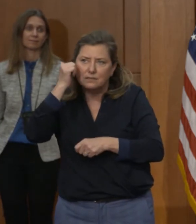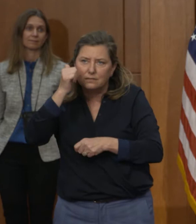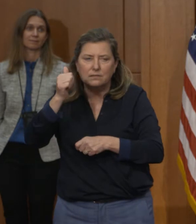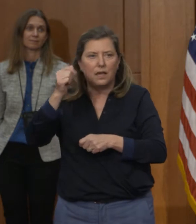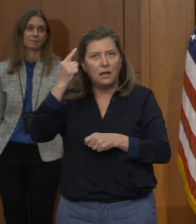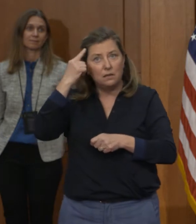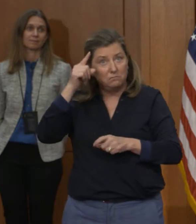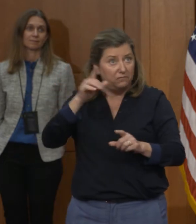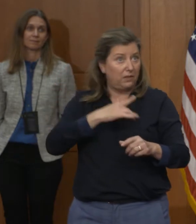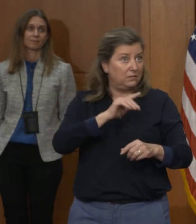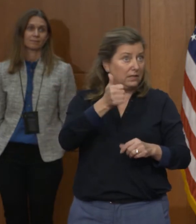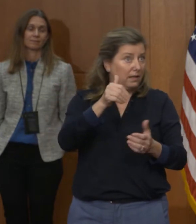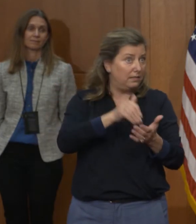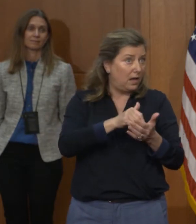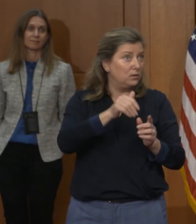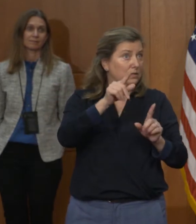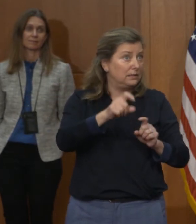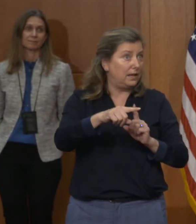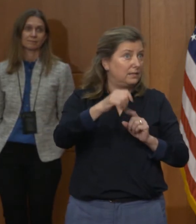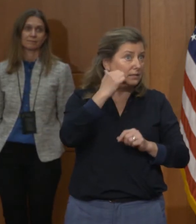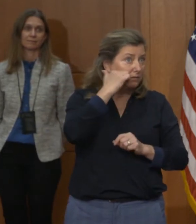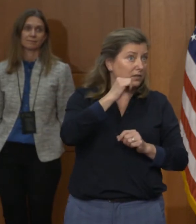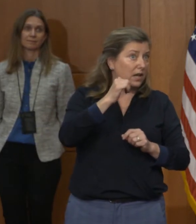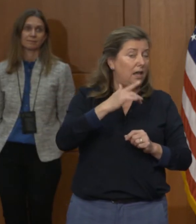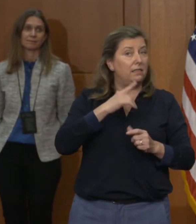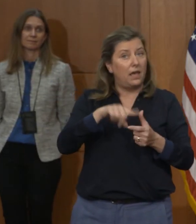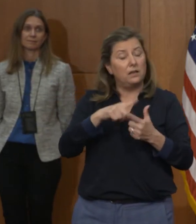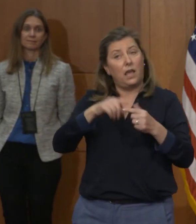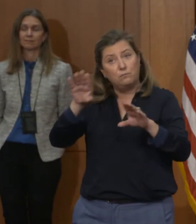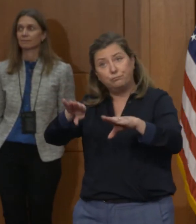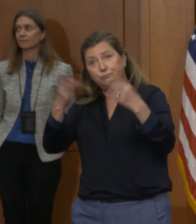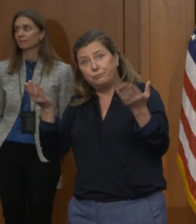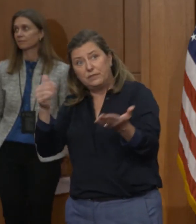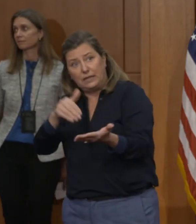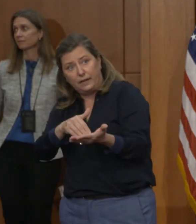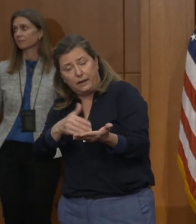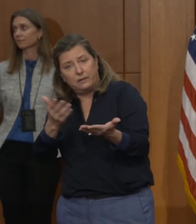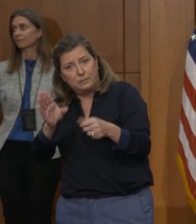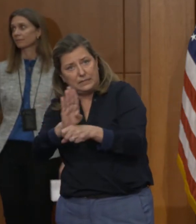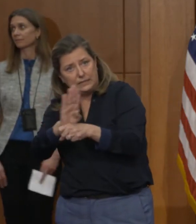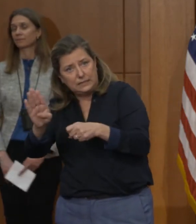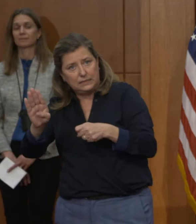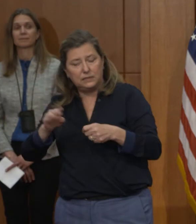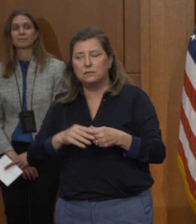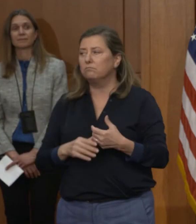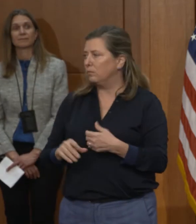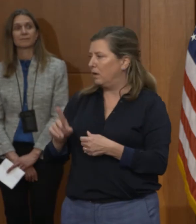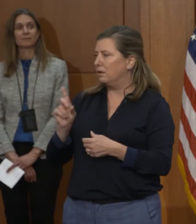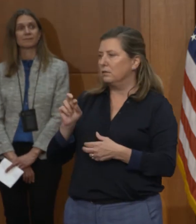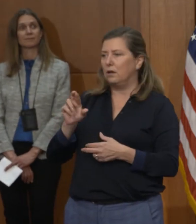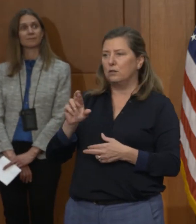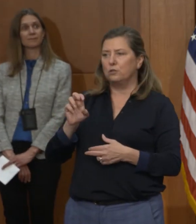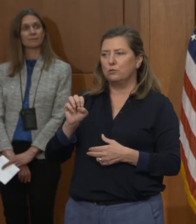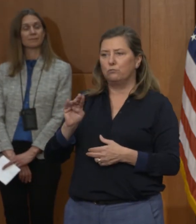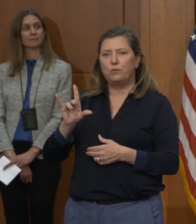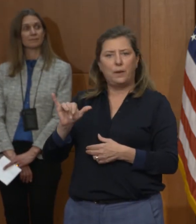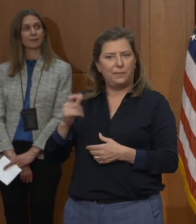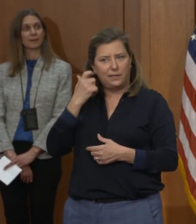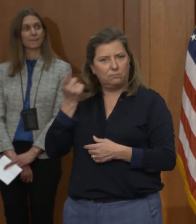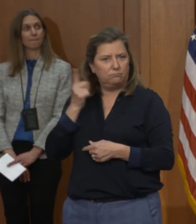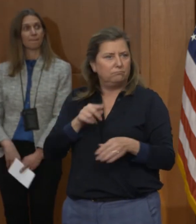to reopen the economy in the state? Well, I think as Dr. Remley explained, you